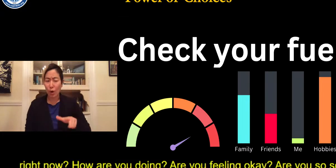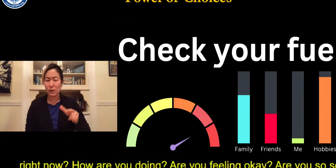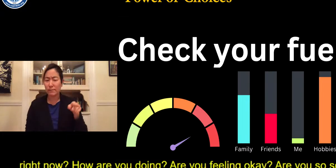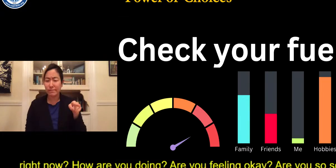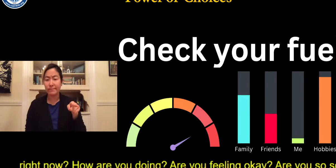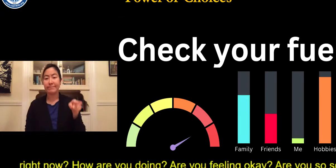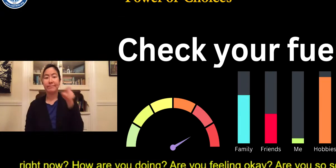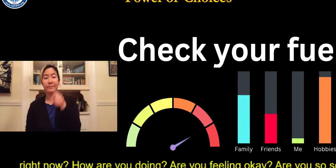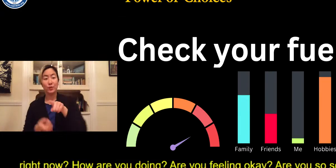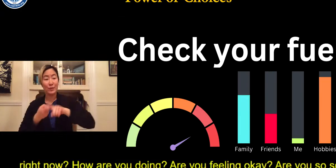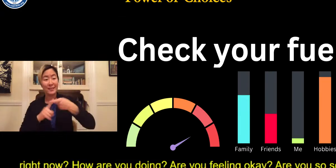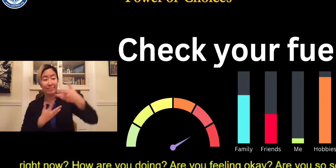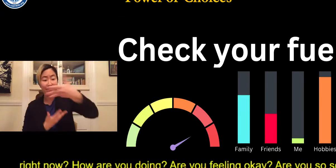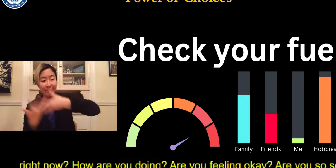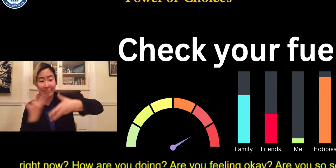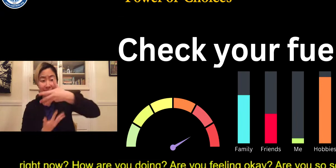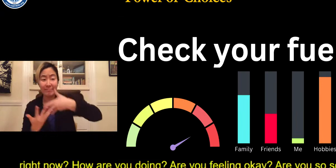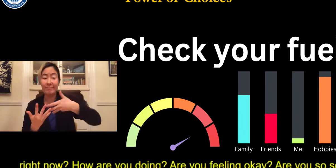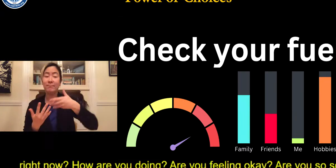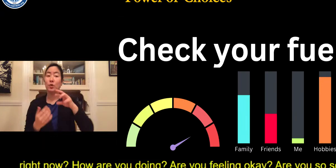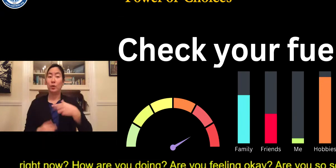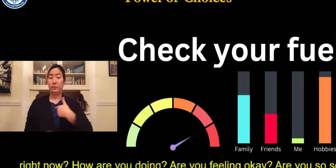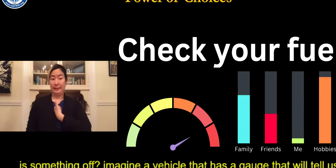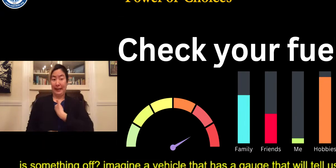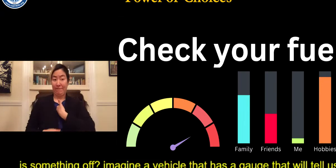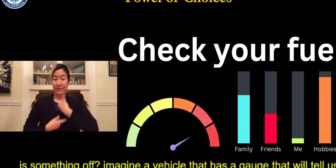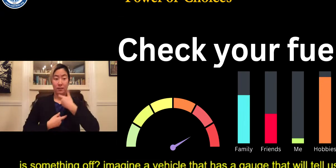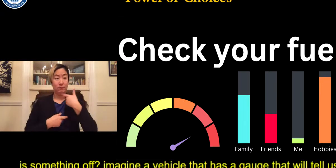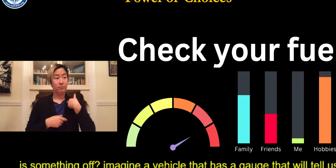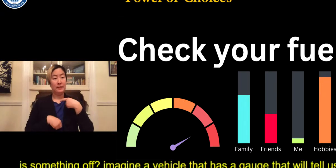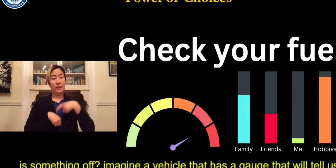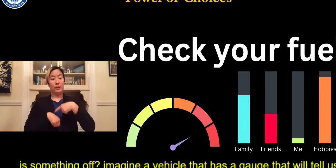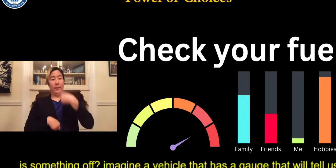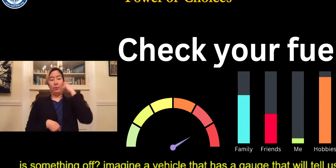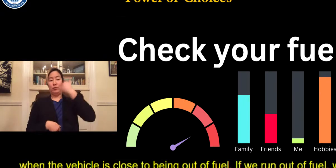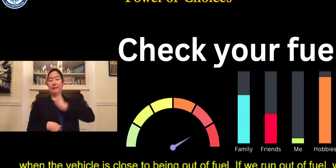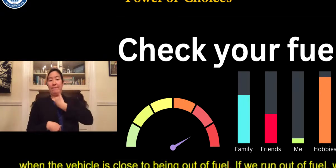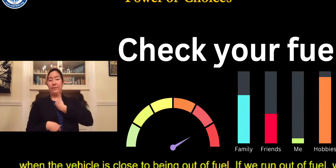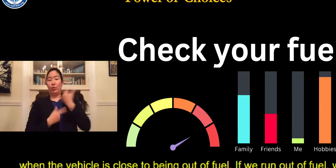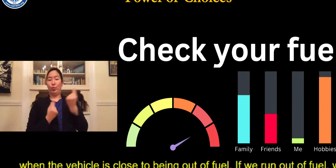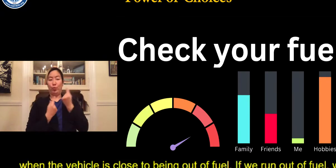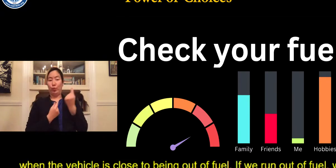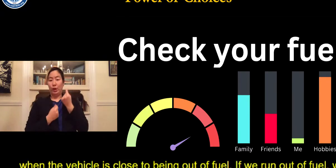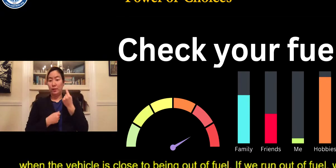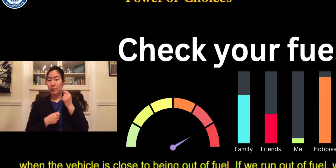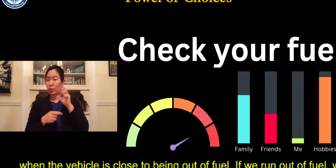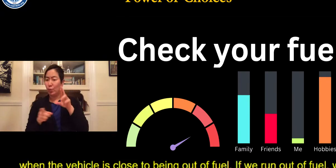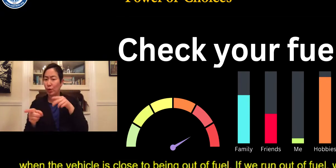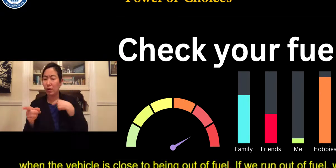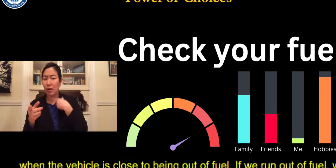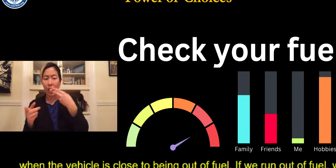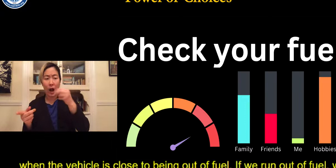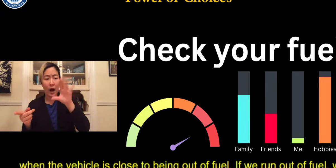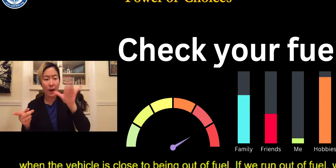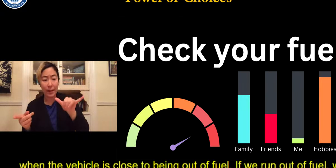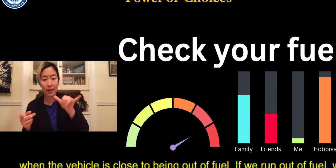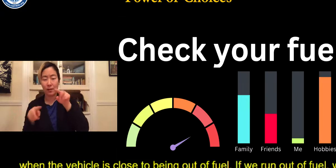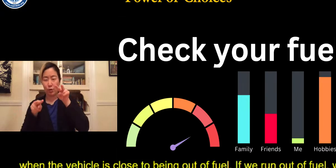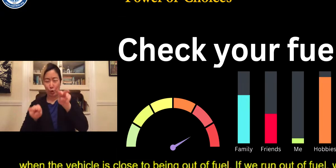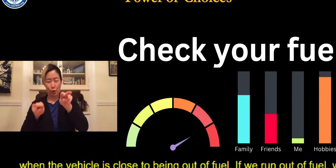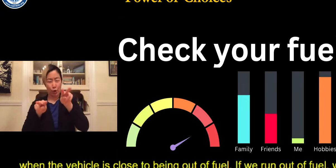emotionally and mental health, we have fuel inside of us, and we need to gauge that. For example, our interaction with